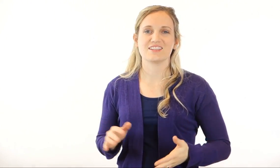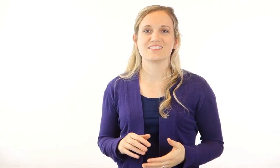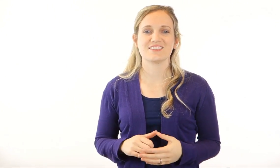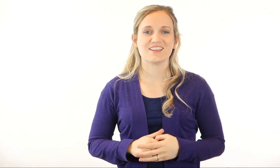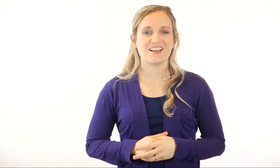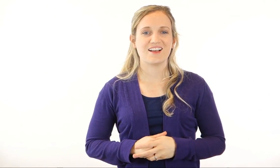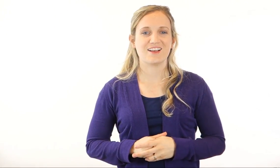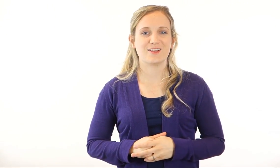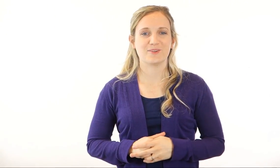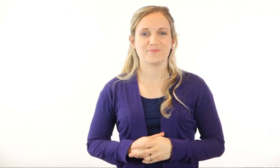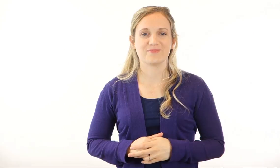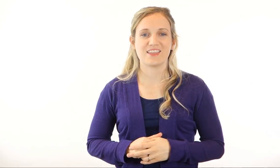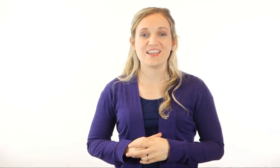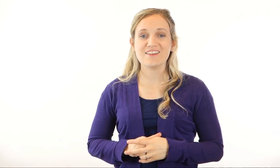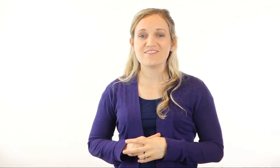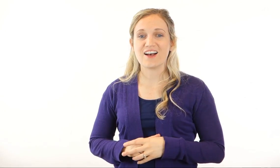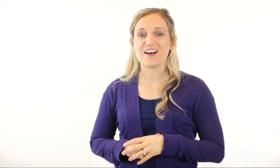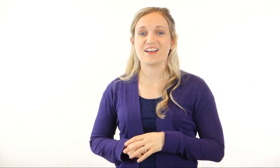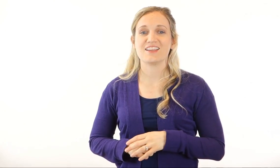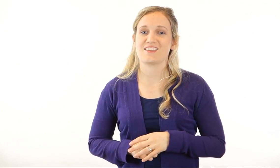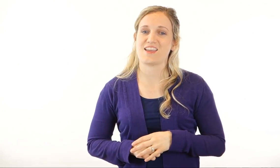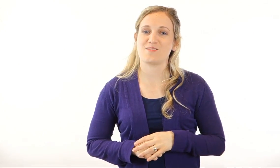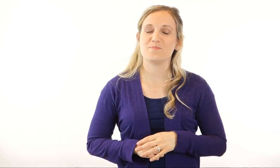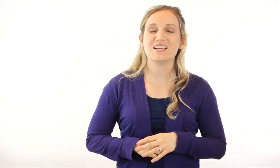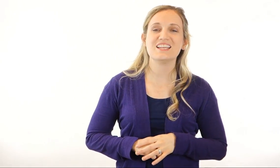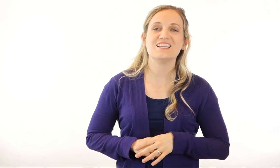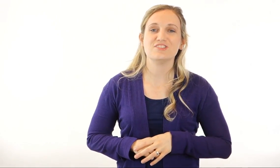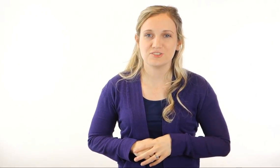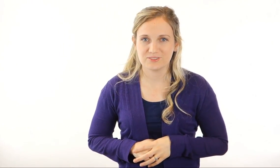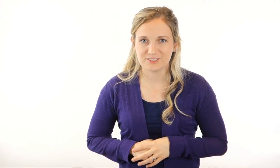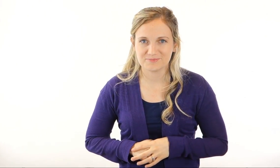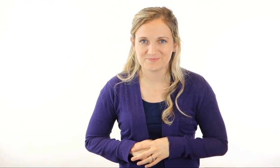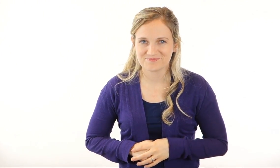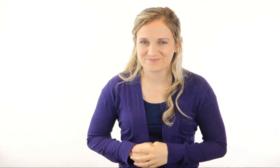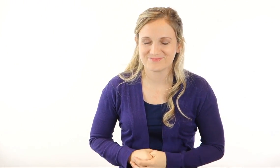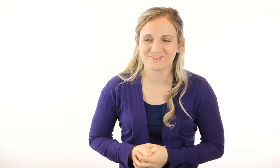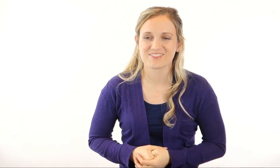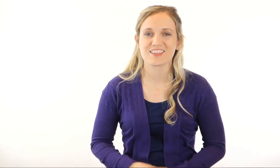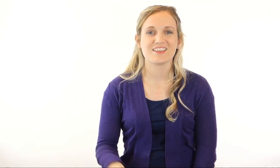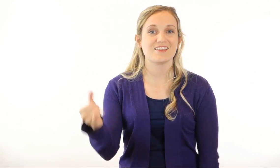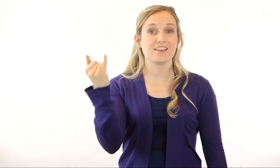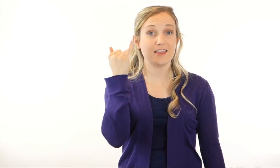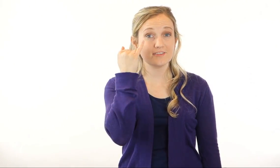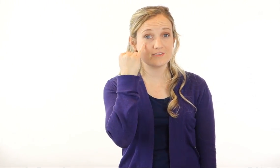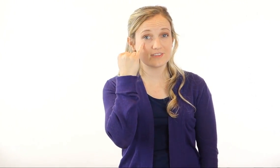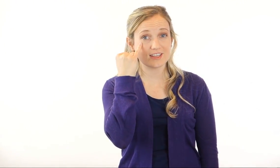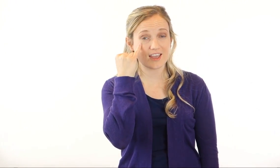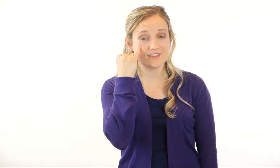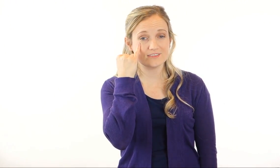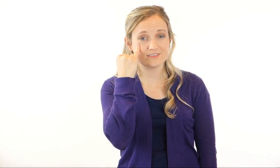great. If I can but endure. If, again,